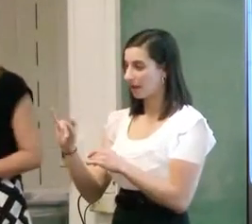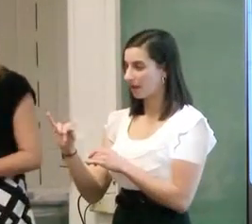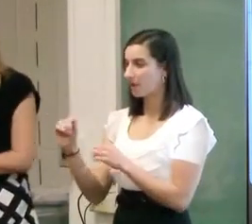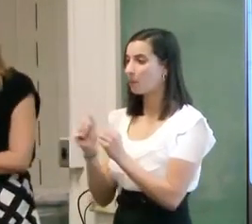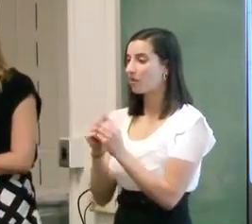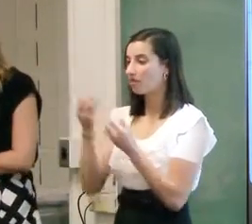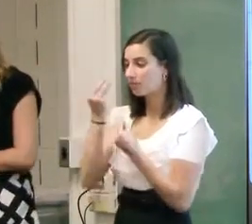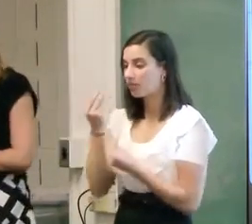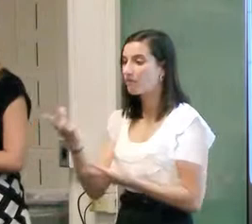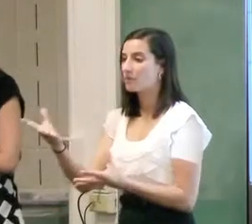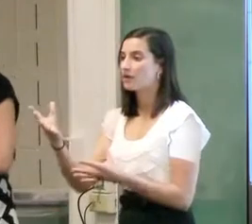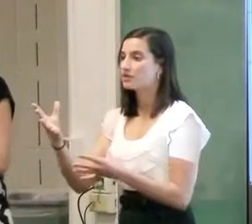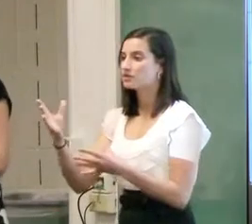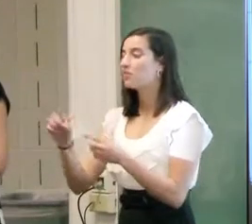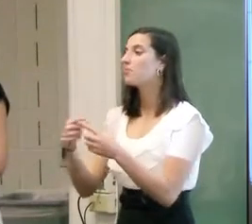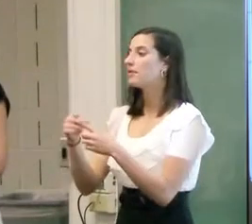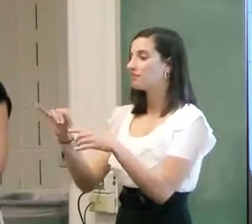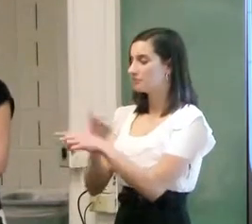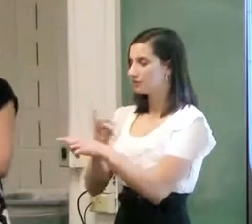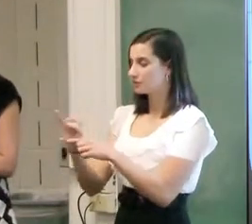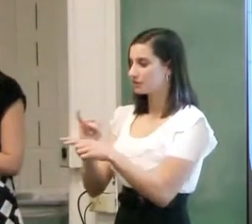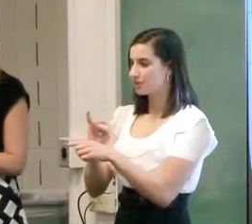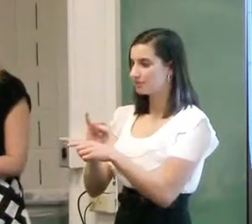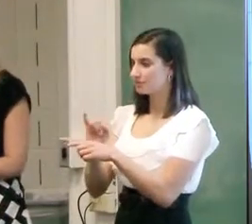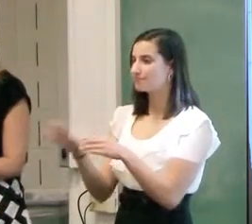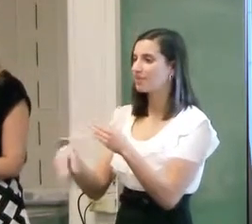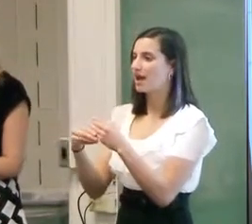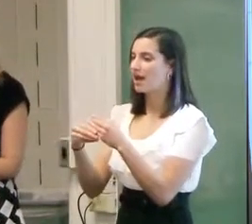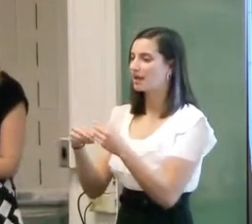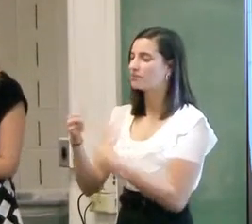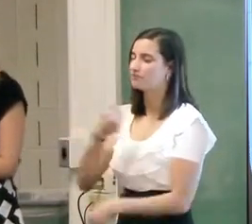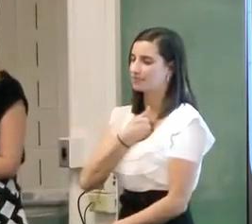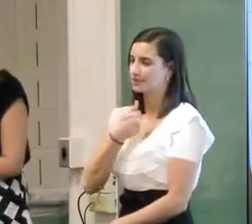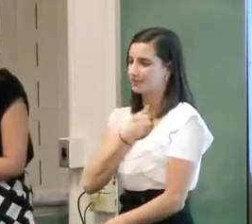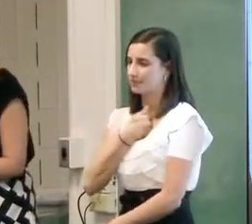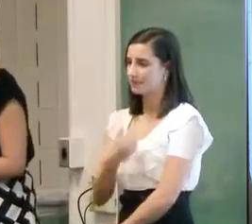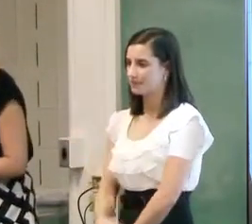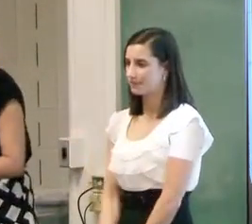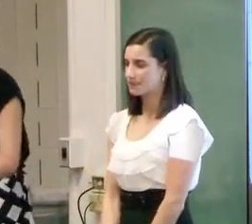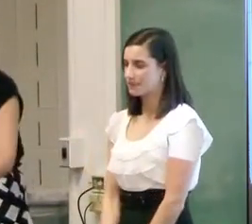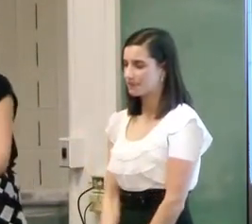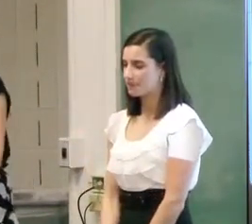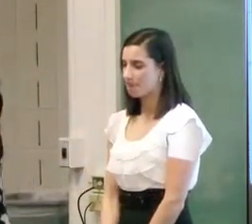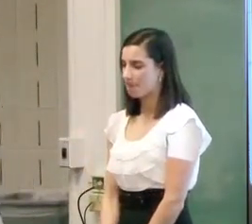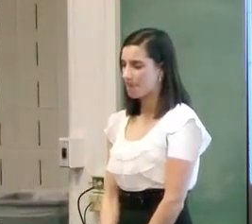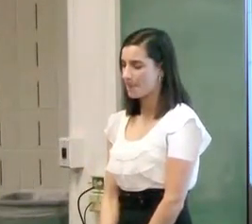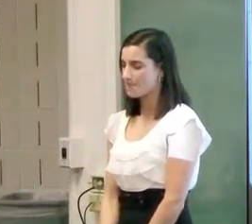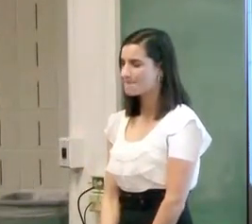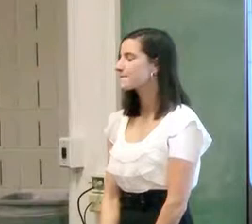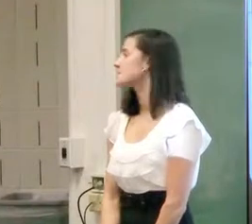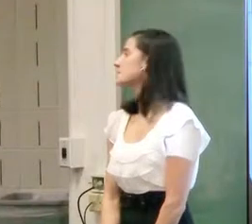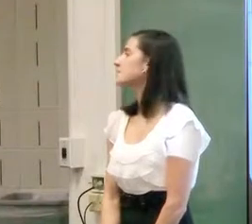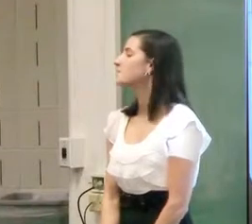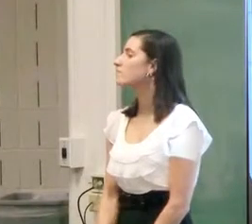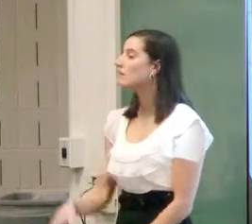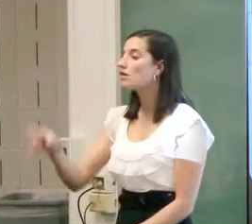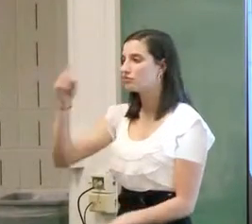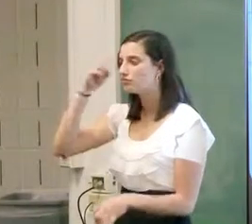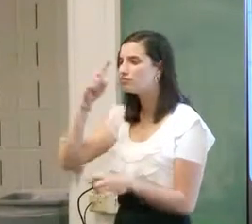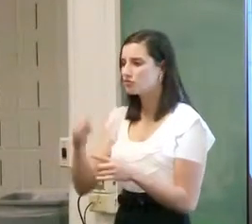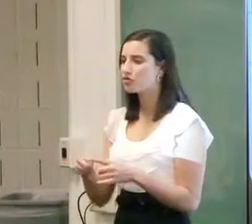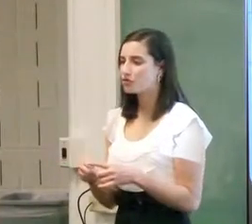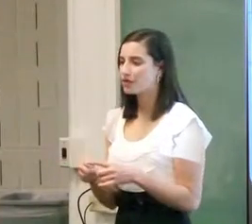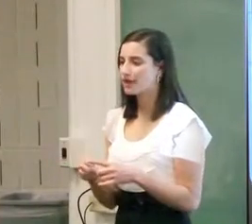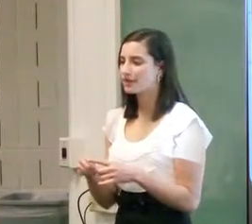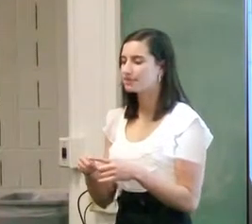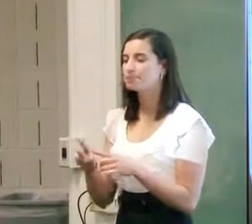my information about my internship and also additional information about myself. She agreed to consider the